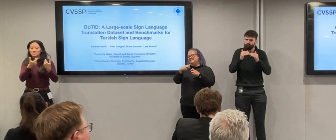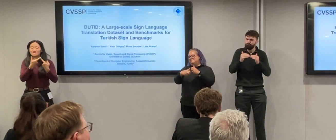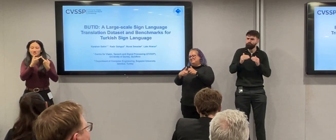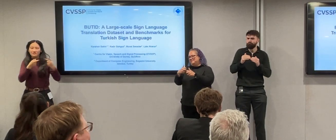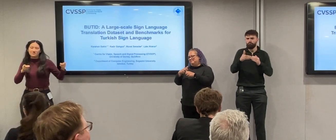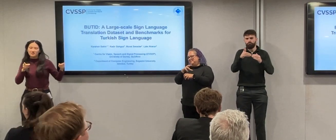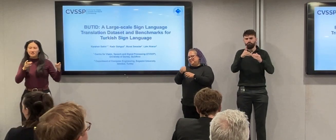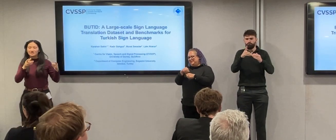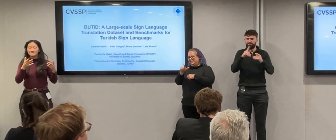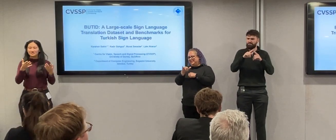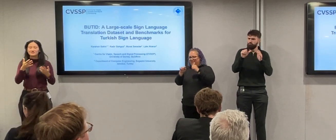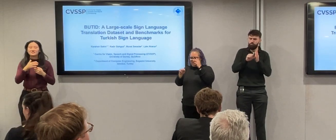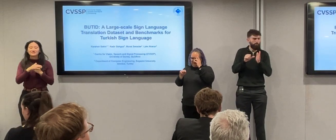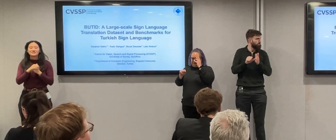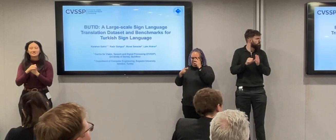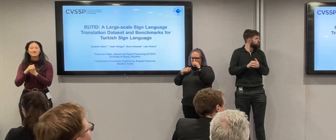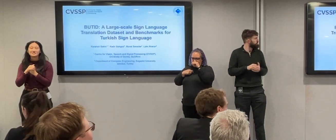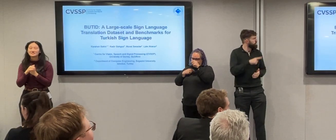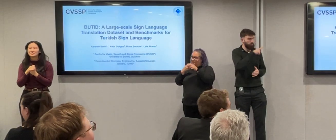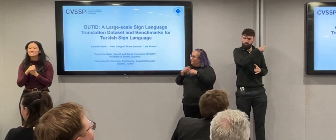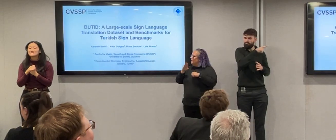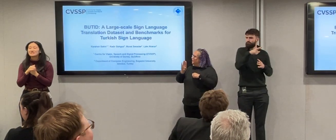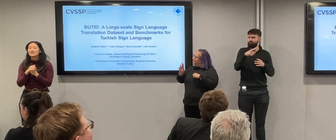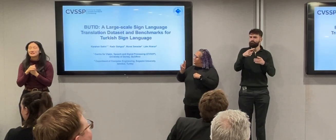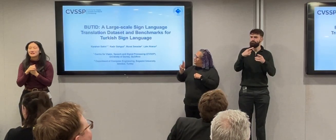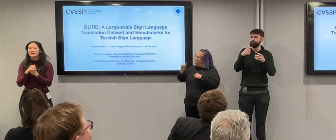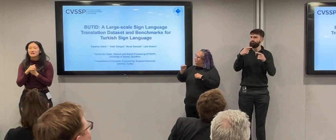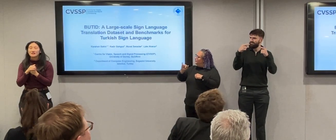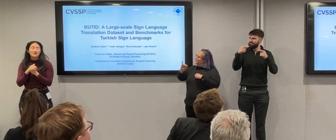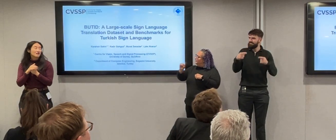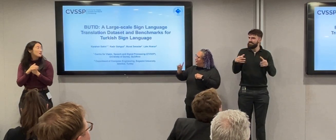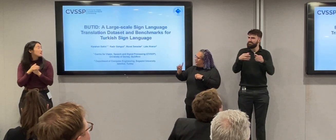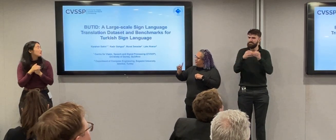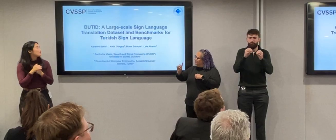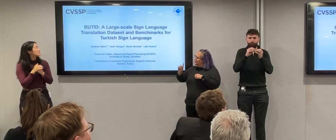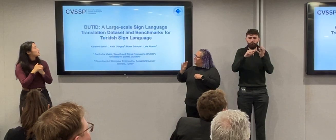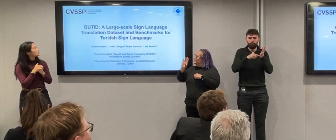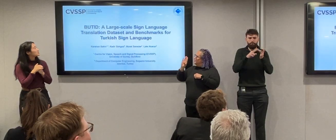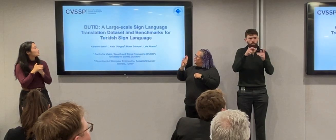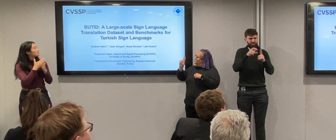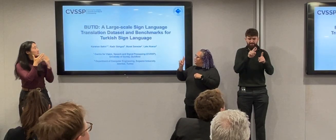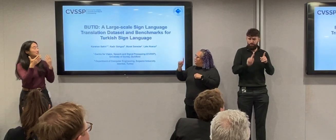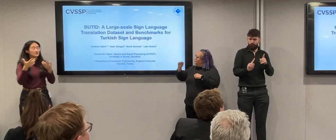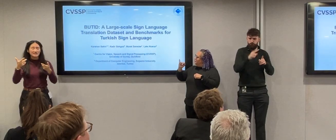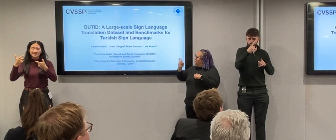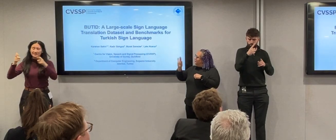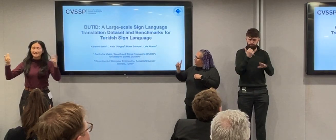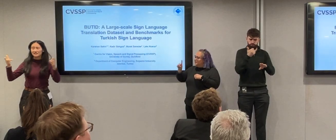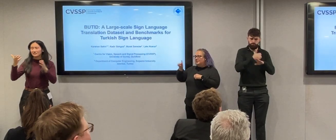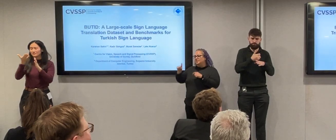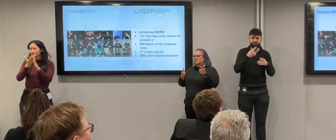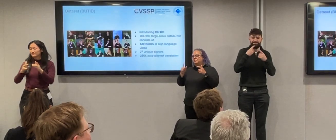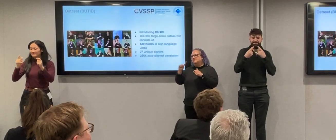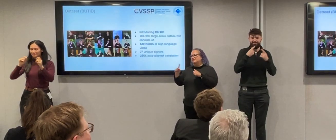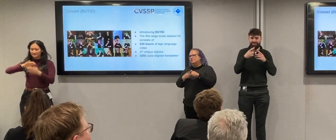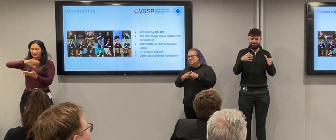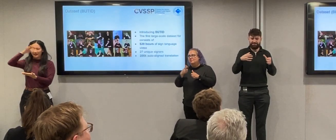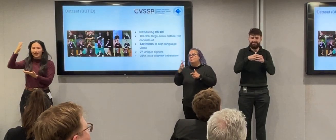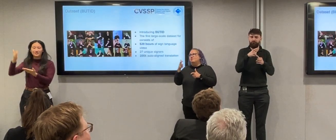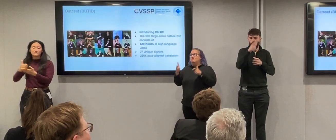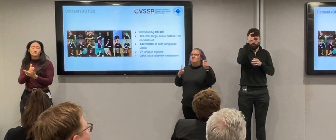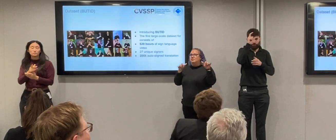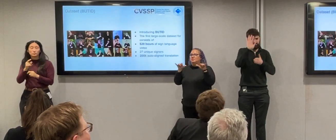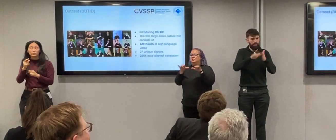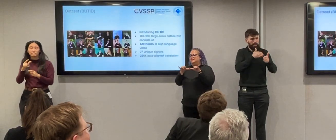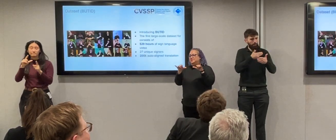So we call this dataset BUTID. It is a first large-scale dataset for Turkish Sign Language translation.